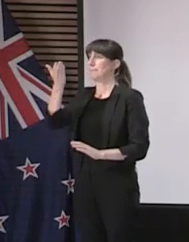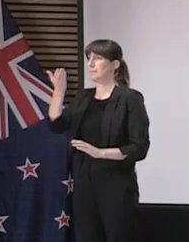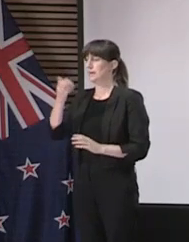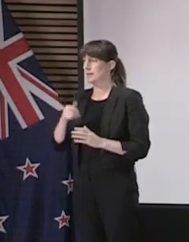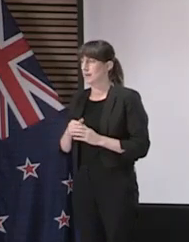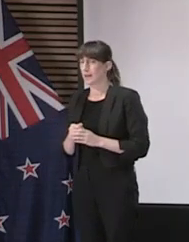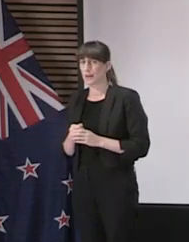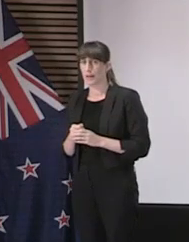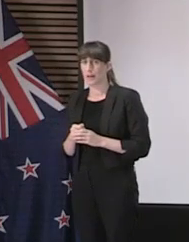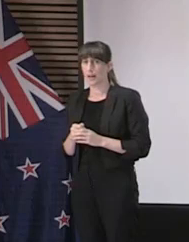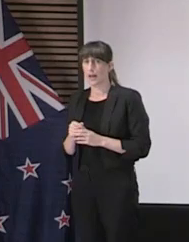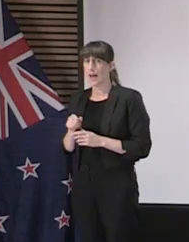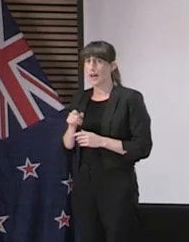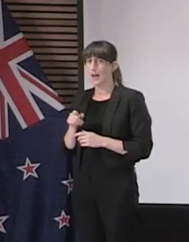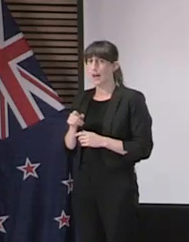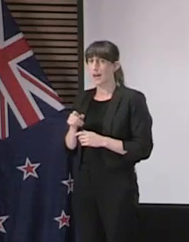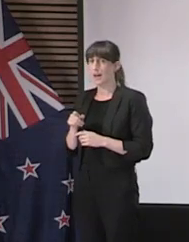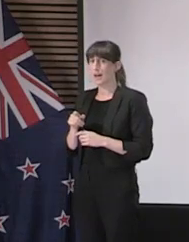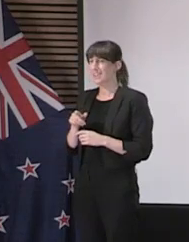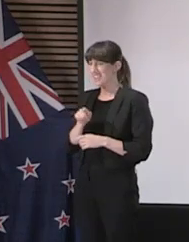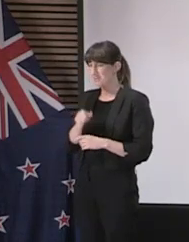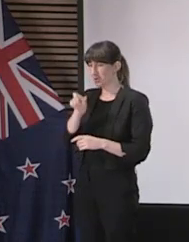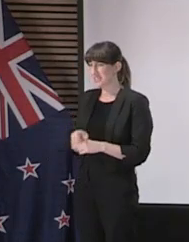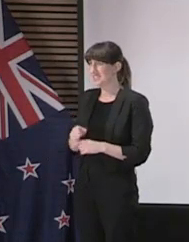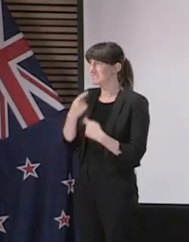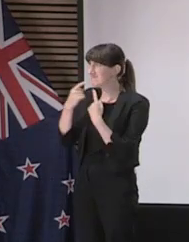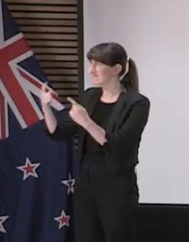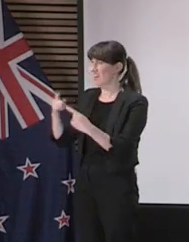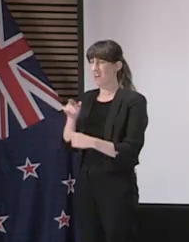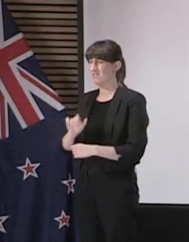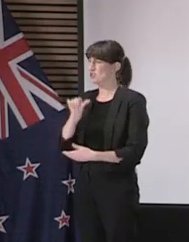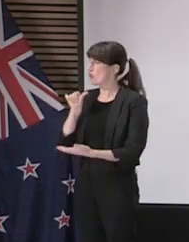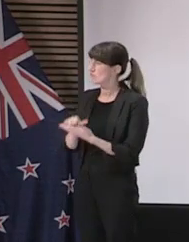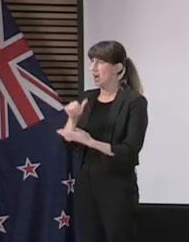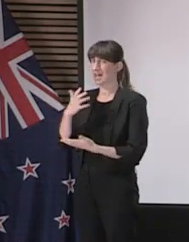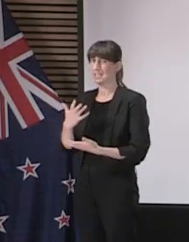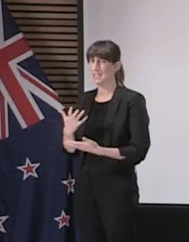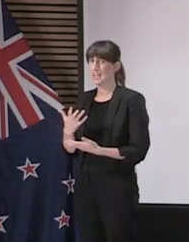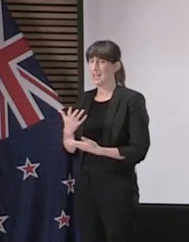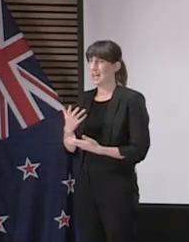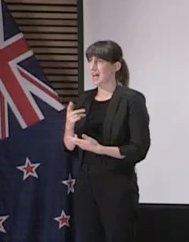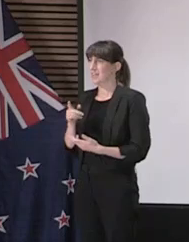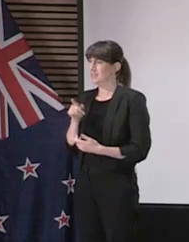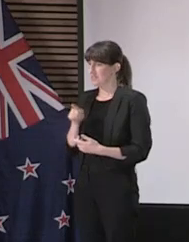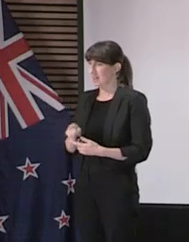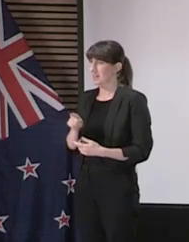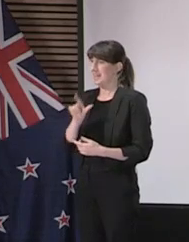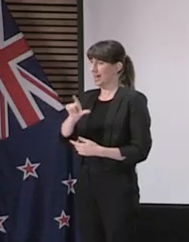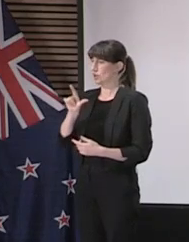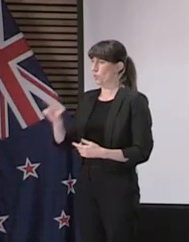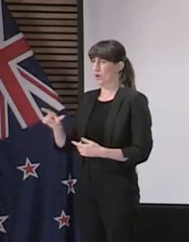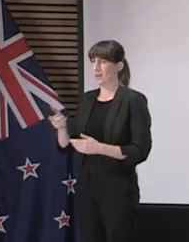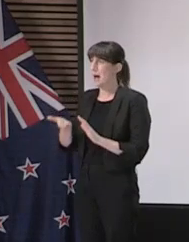the issue at all, and asking landlords to do the right thing has done nothing. Why did you not implement a rent freeze for commercial properties? Because we